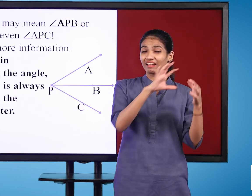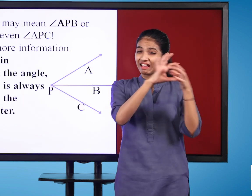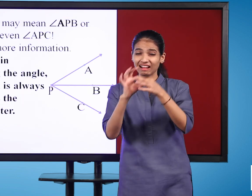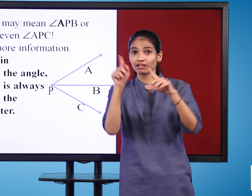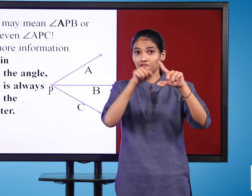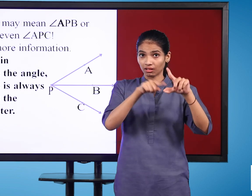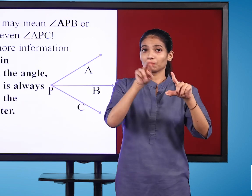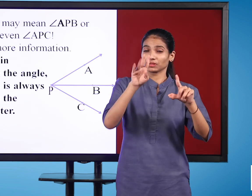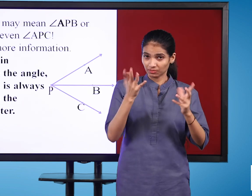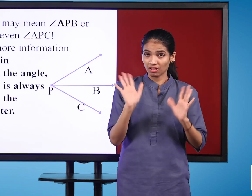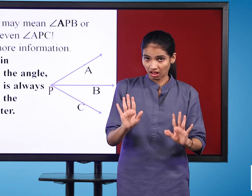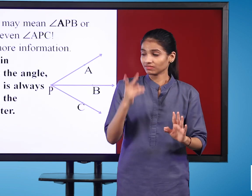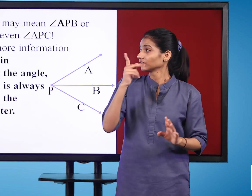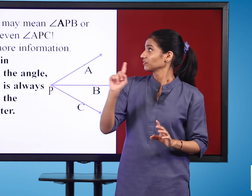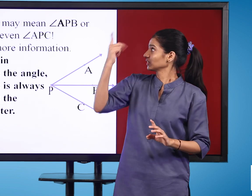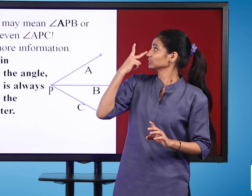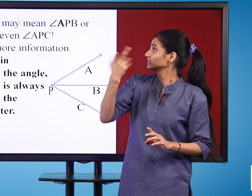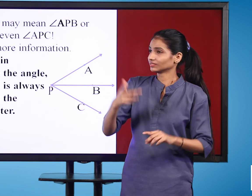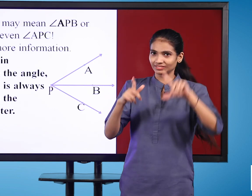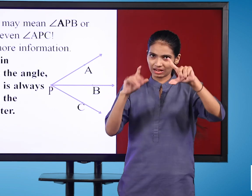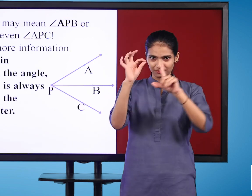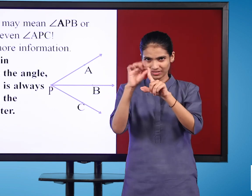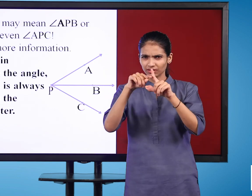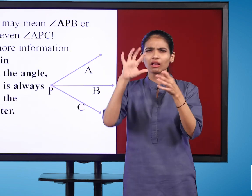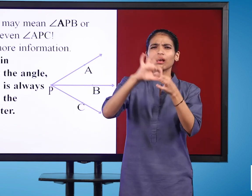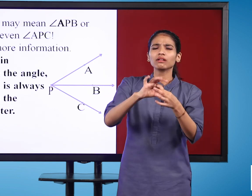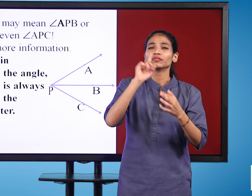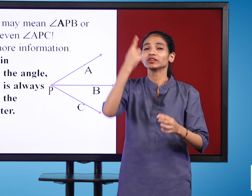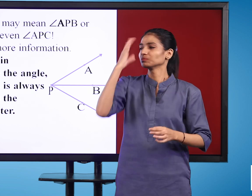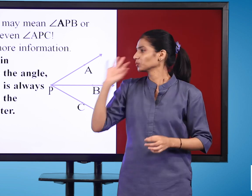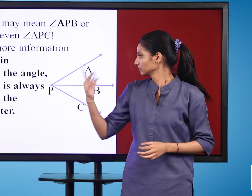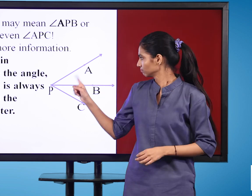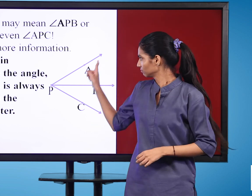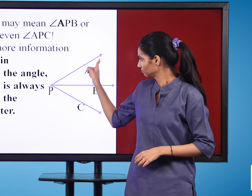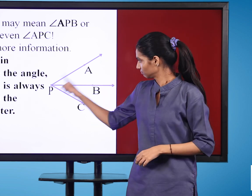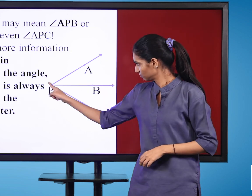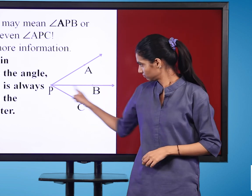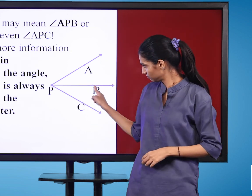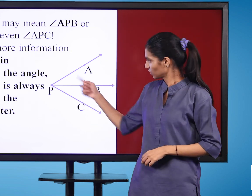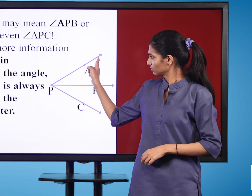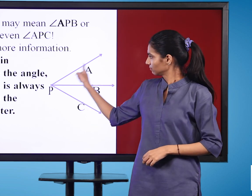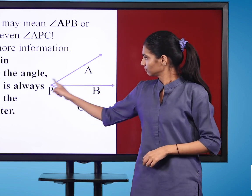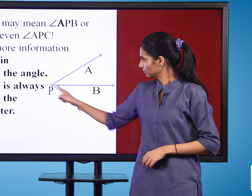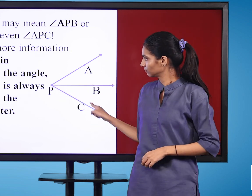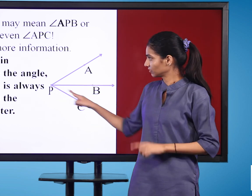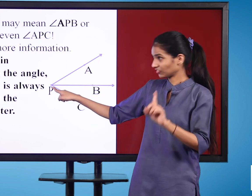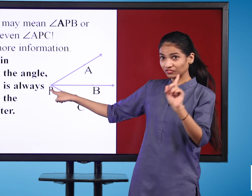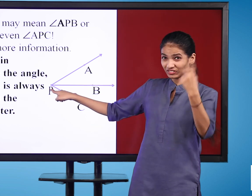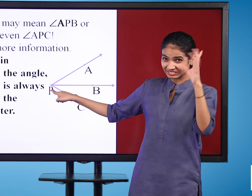By angle P, we may mean angle APB or angle CPB or even angle